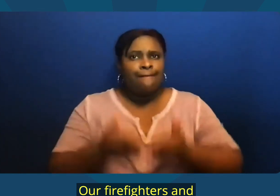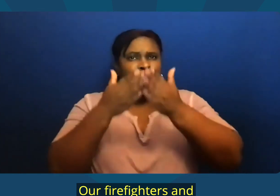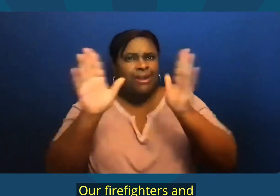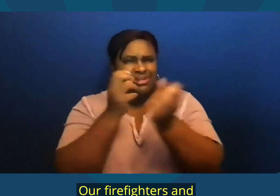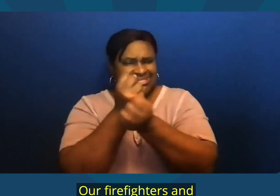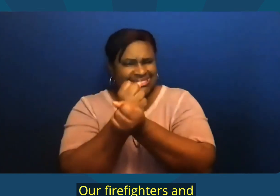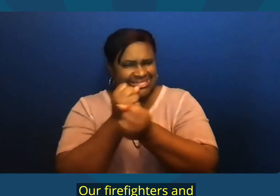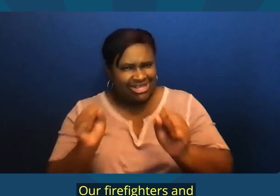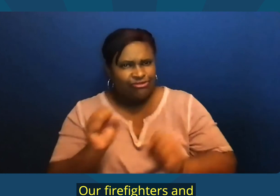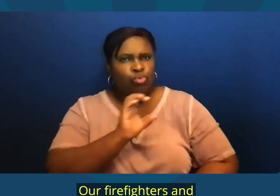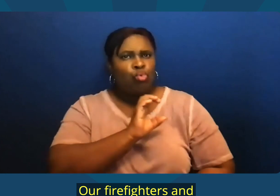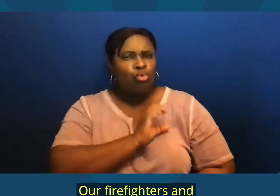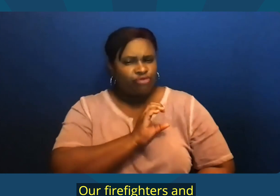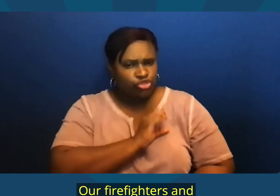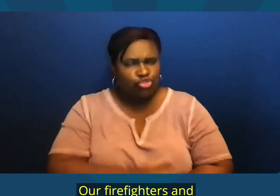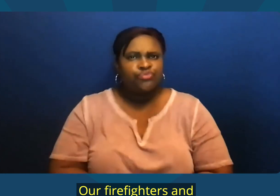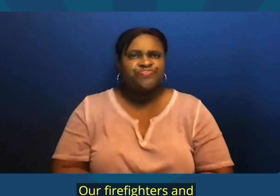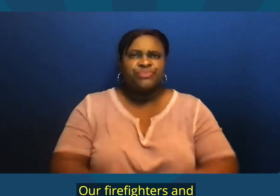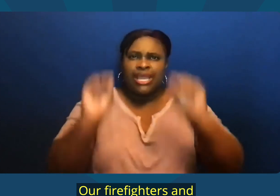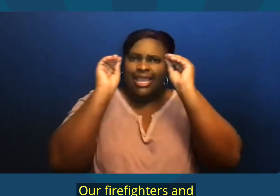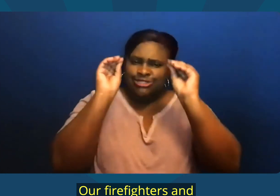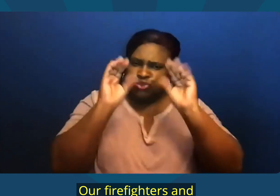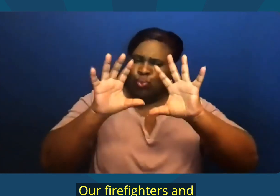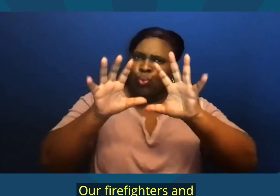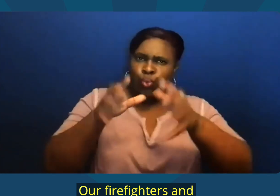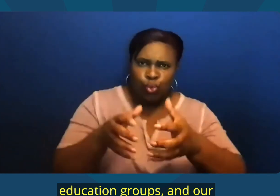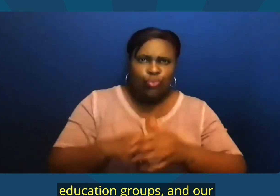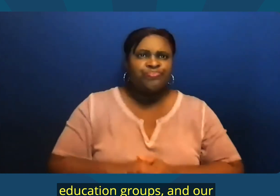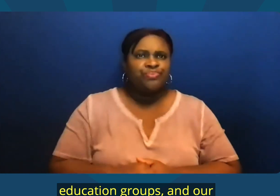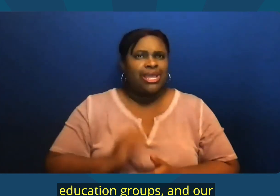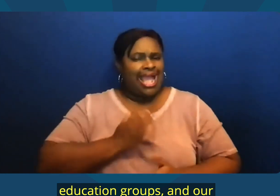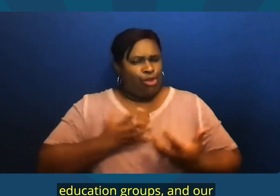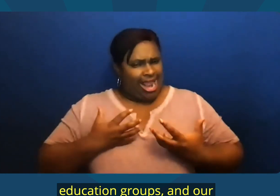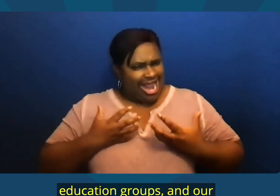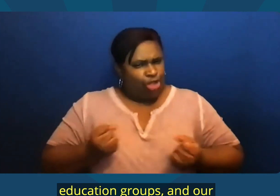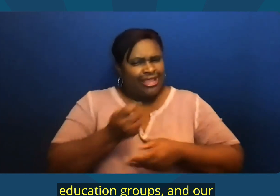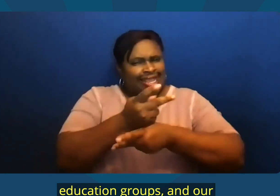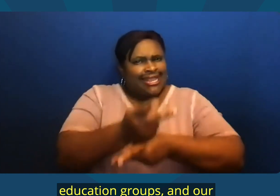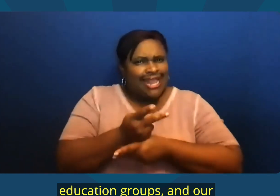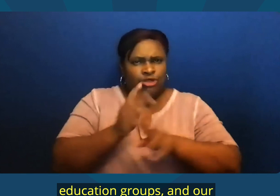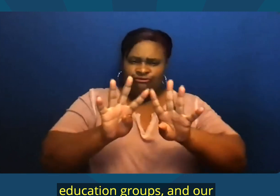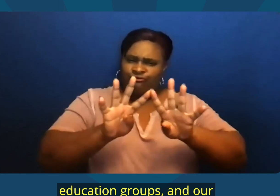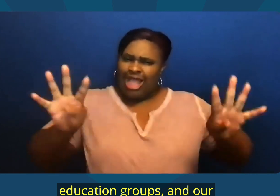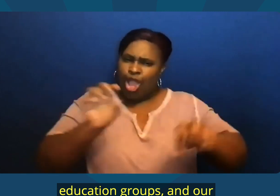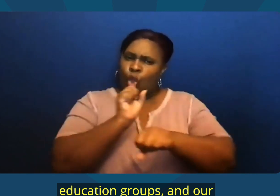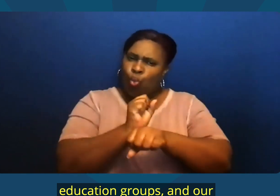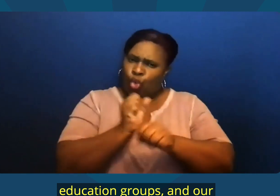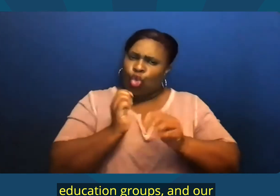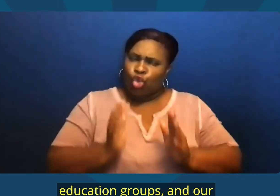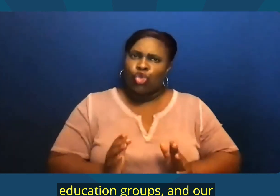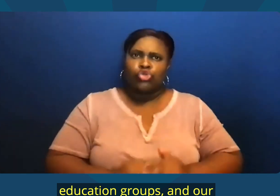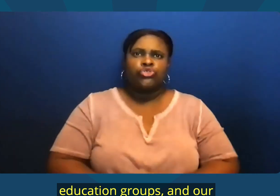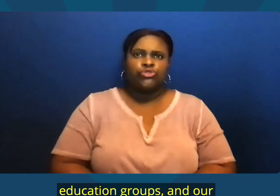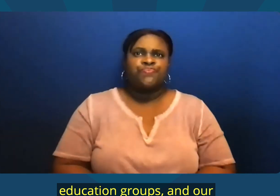our firefighters and public safety officers, education groups, and our healthcare